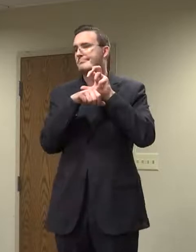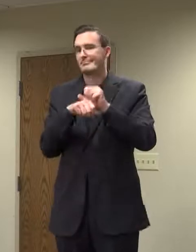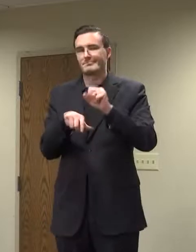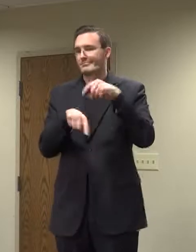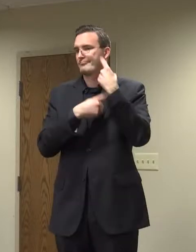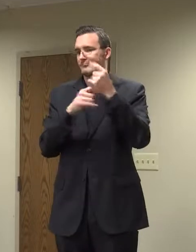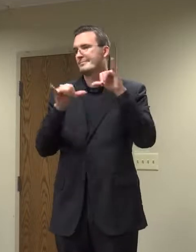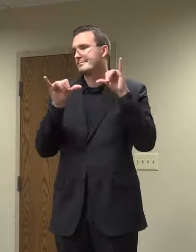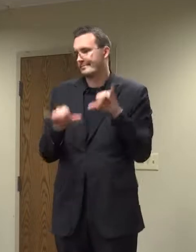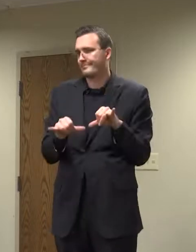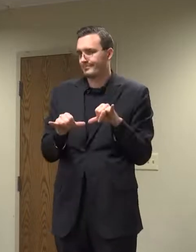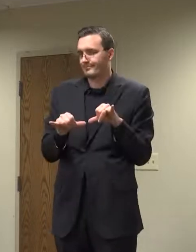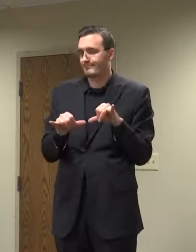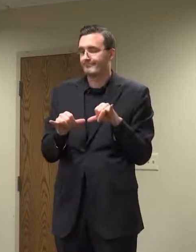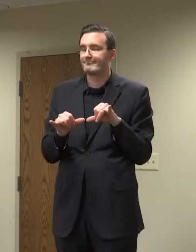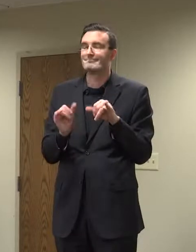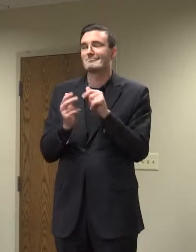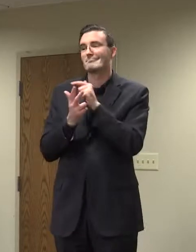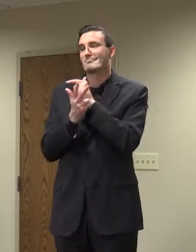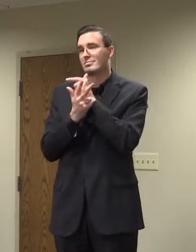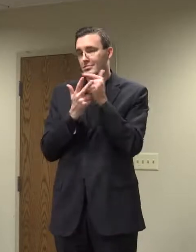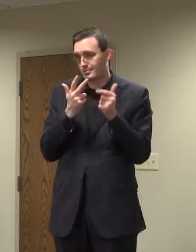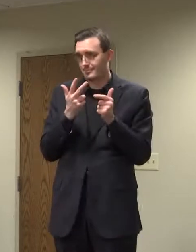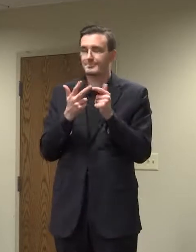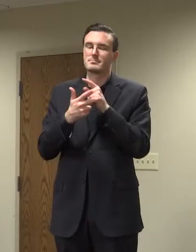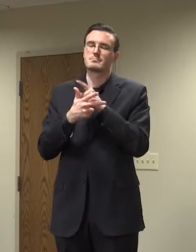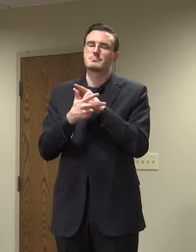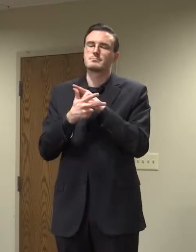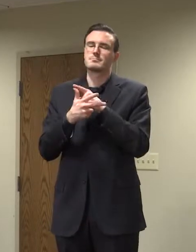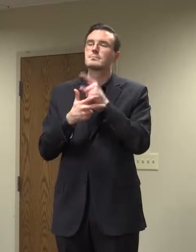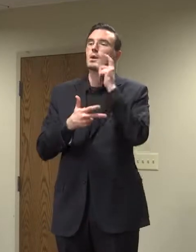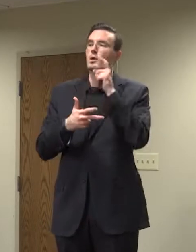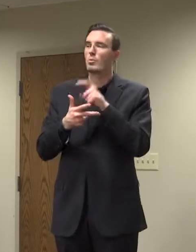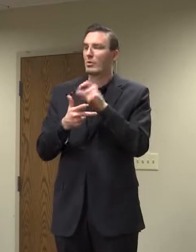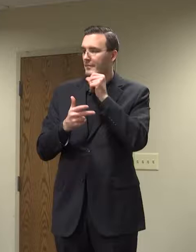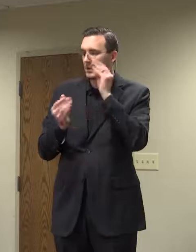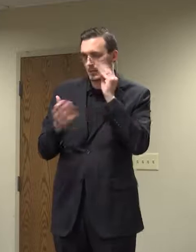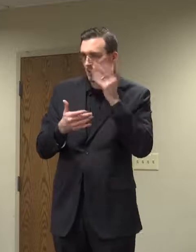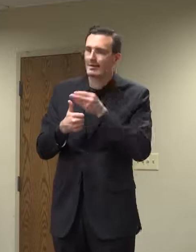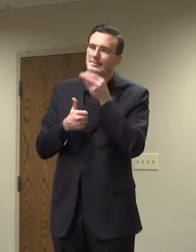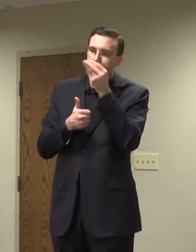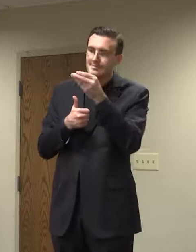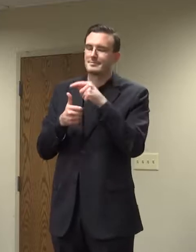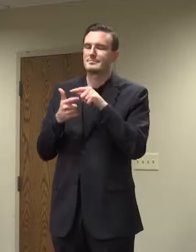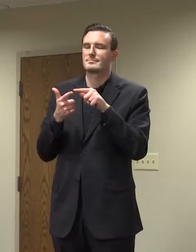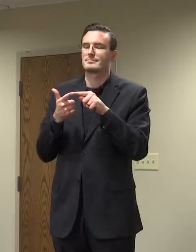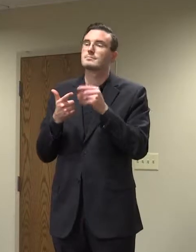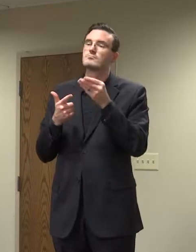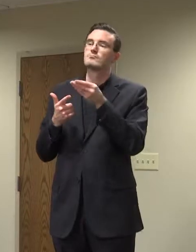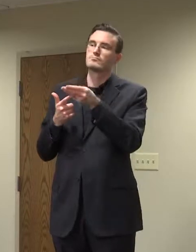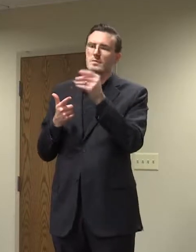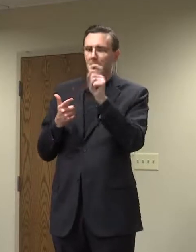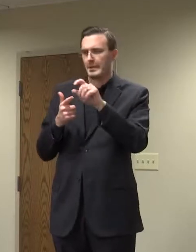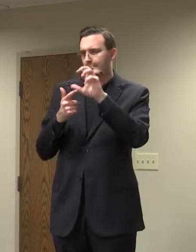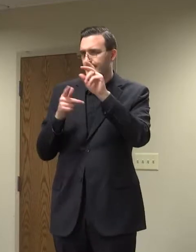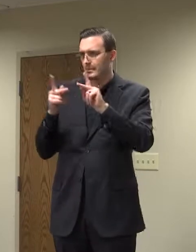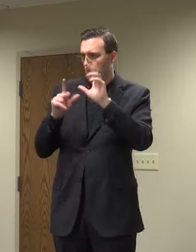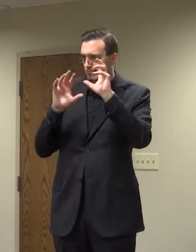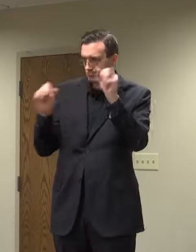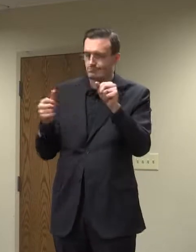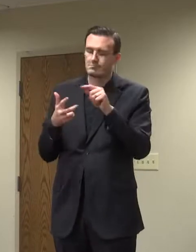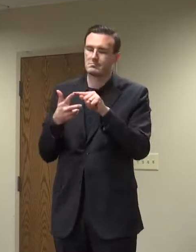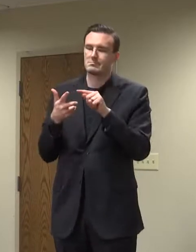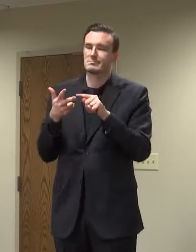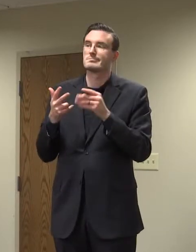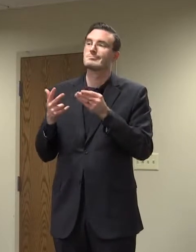which is the notice of non-compliance, the order to disperse, and then an order of closure. I think you're very much aware,